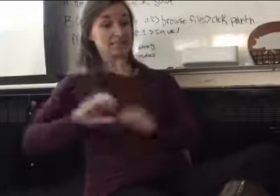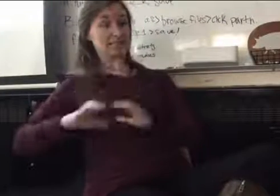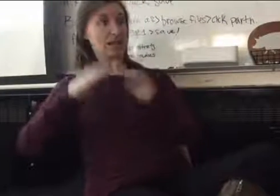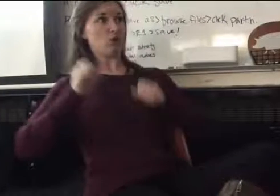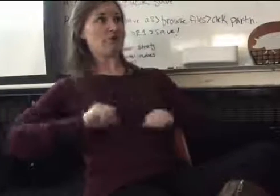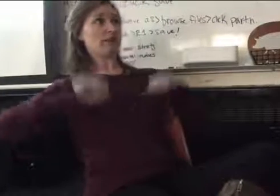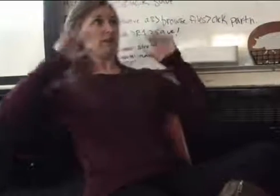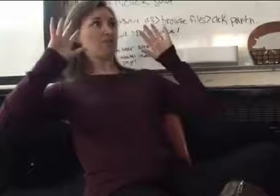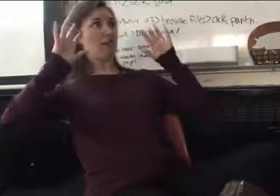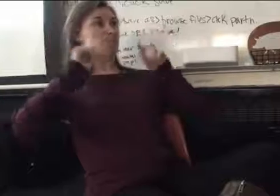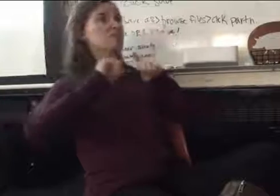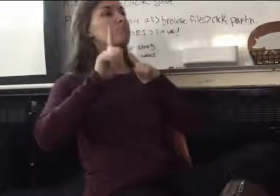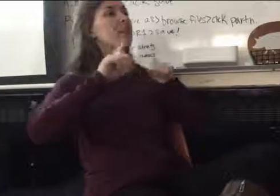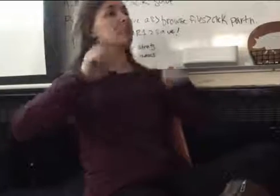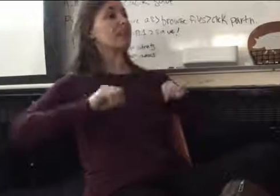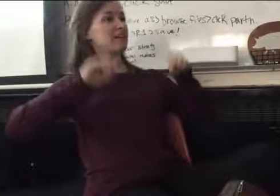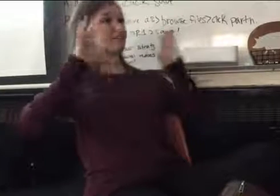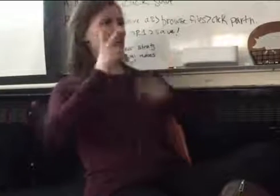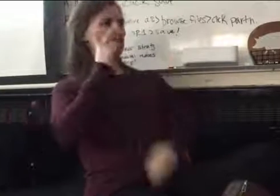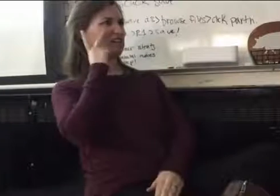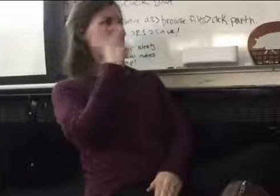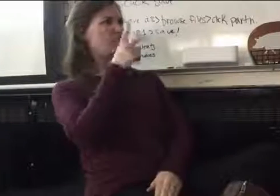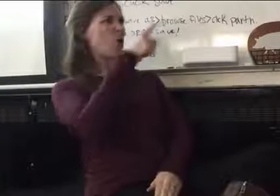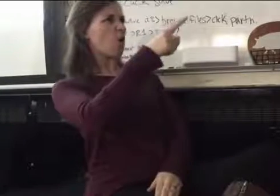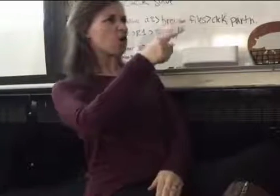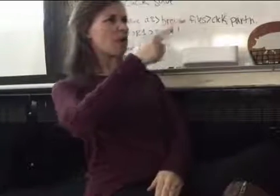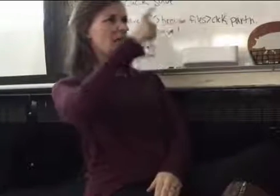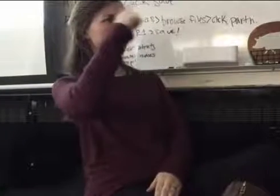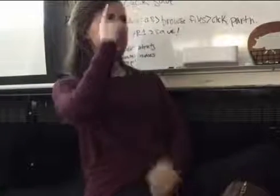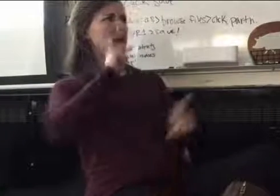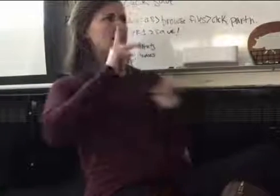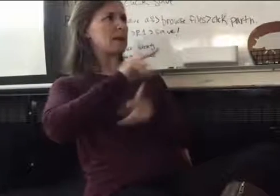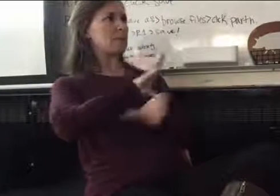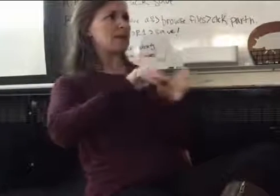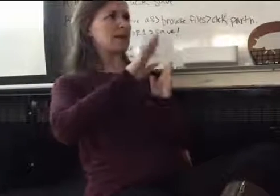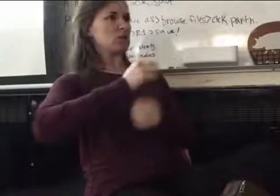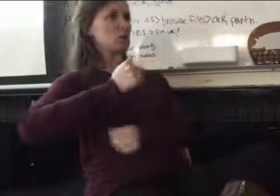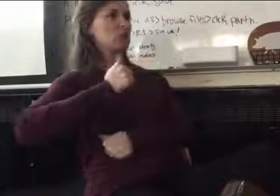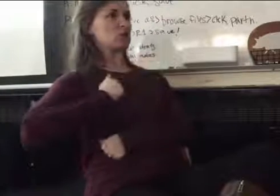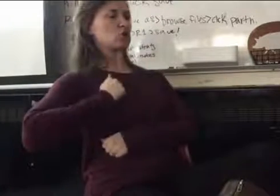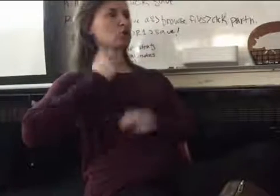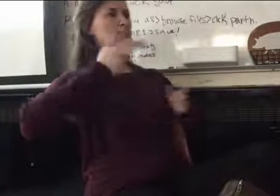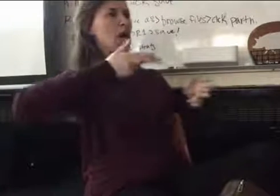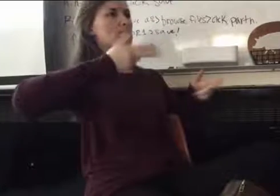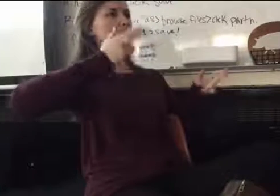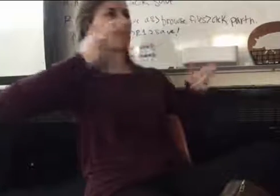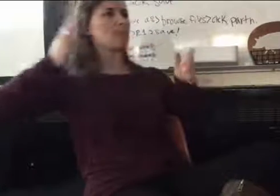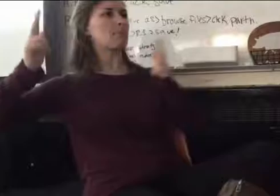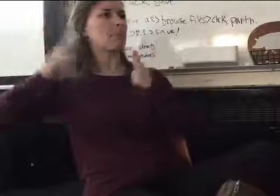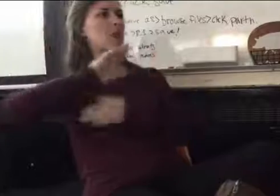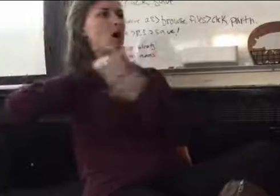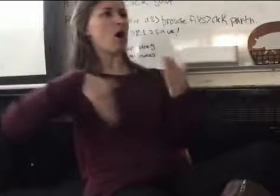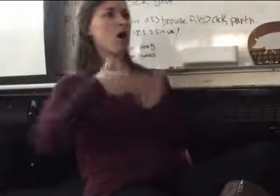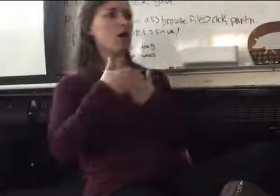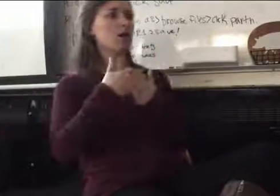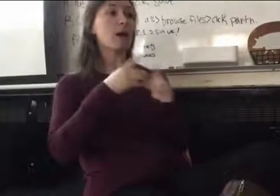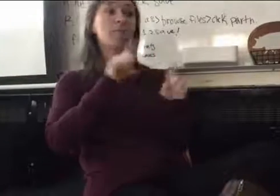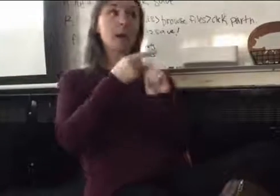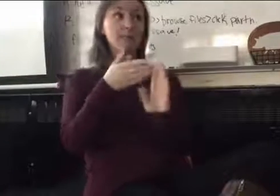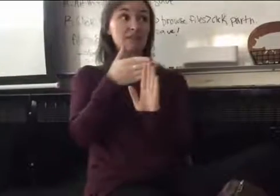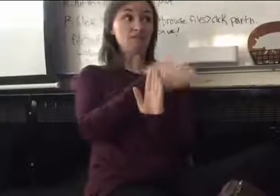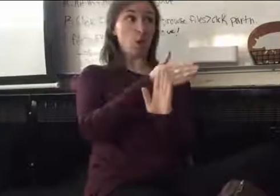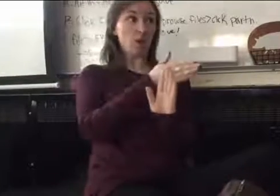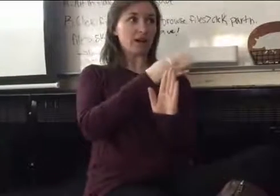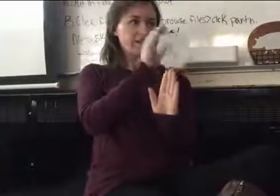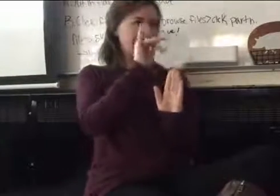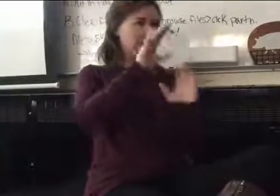the Confederates see that they have African Americans in their troops. They decide to open fire and kill them all, even though all of them were unarmed.